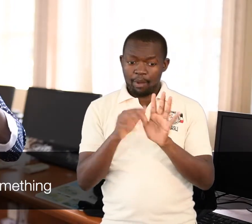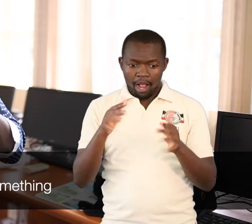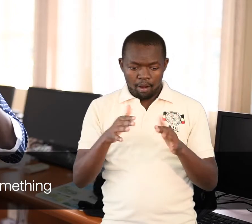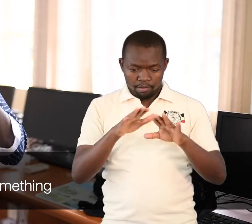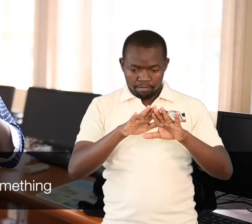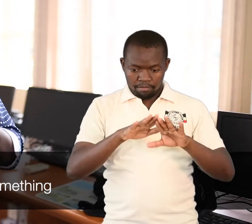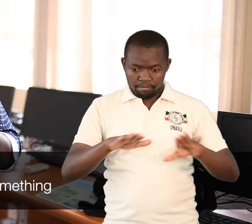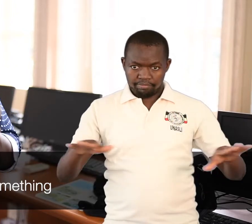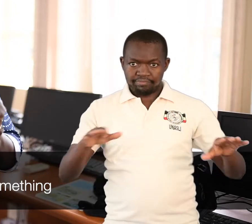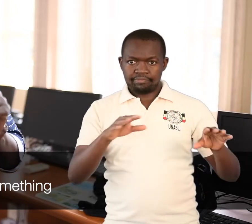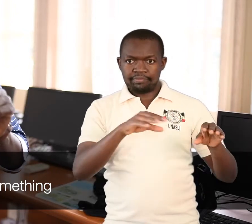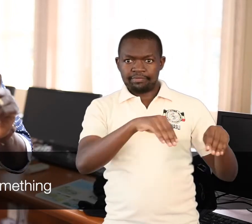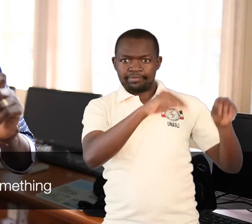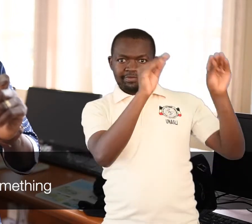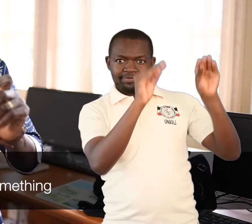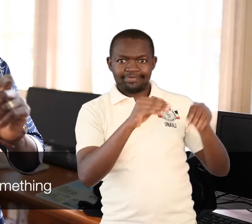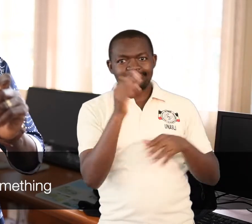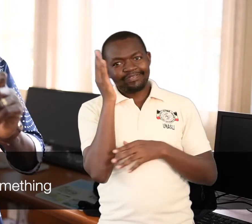So you create something.